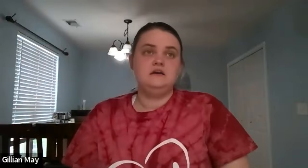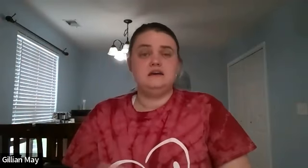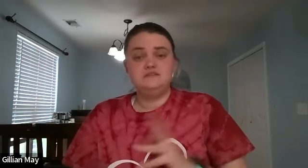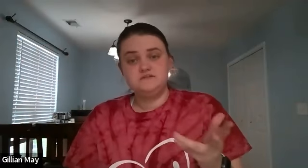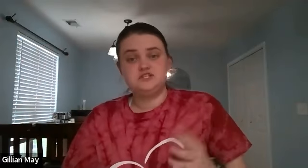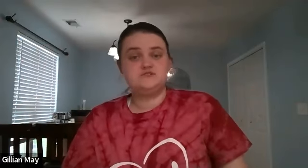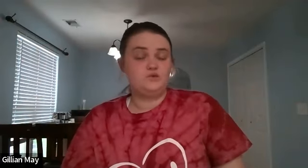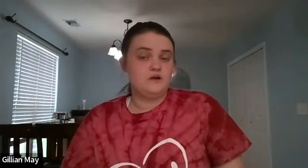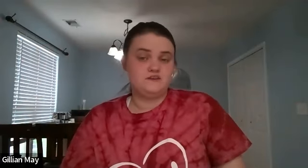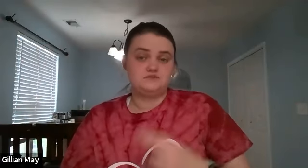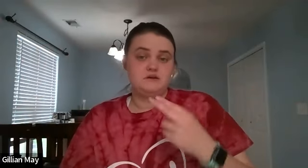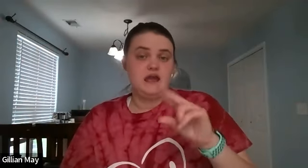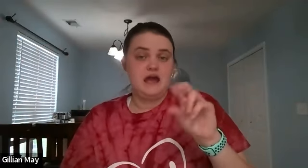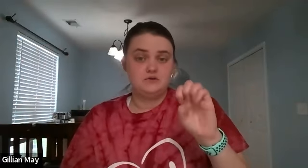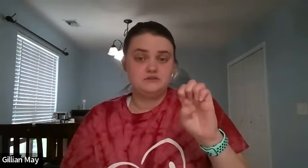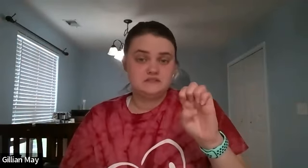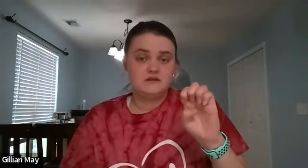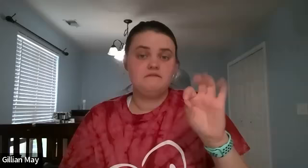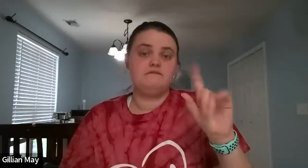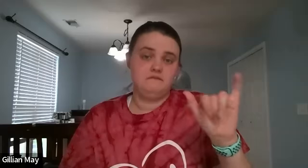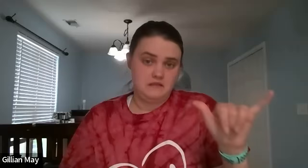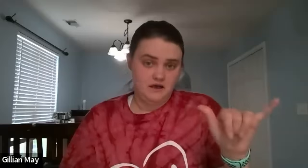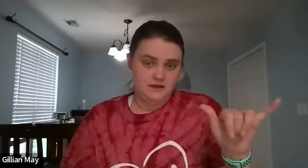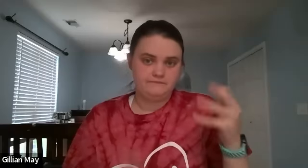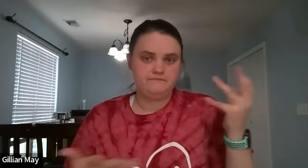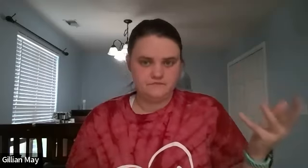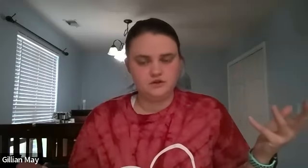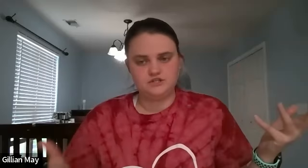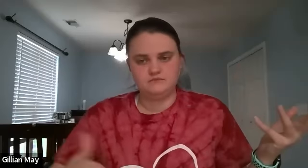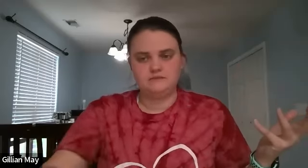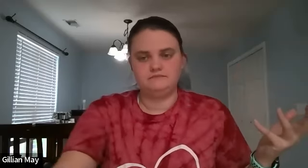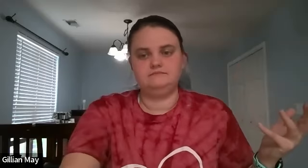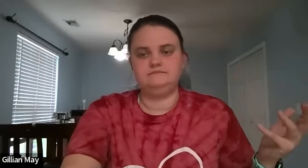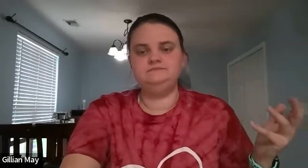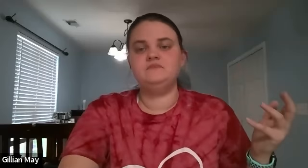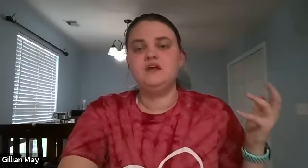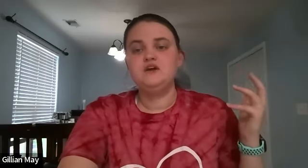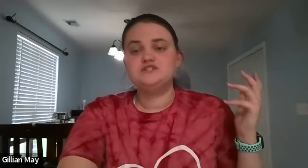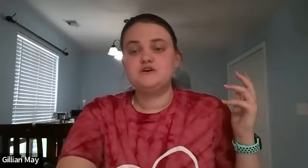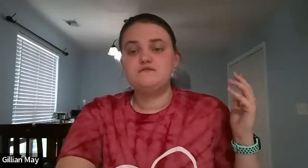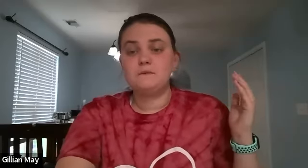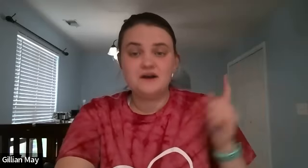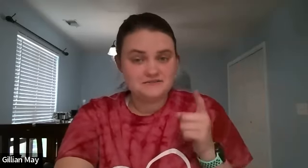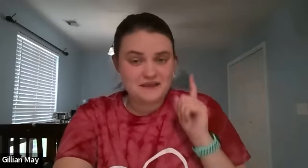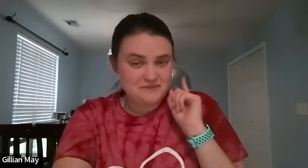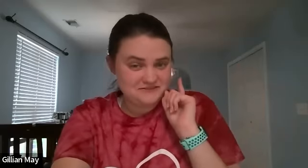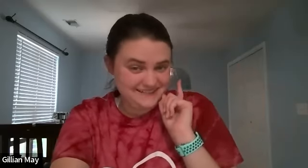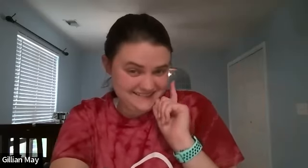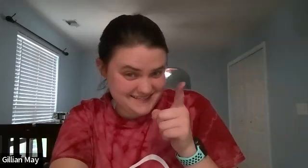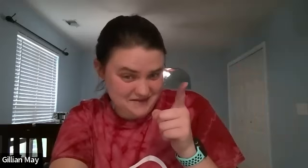And even if you just full on fingerspell house fly, they'll know what you mean. So for butterfly, butterfly does have a